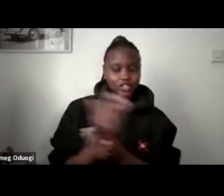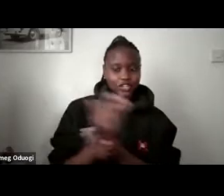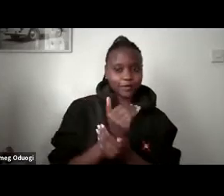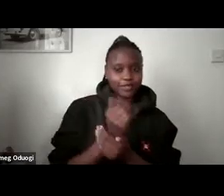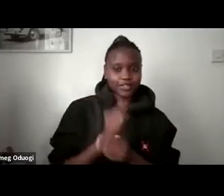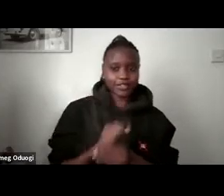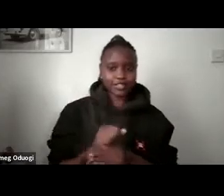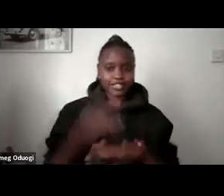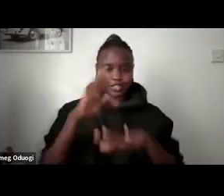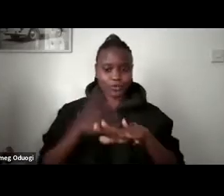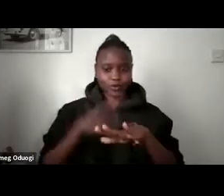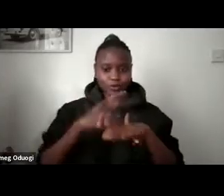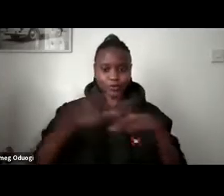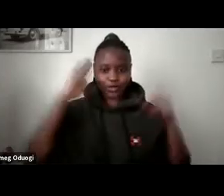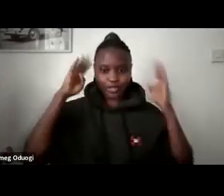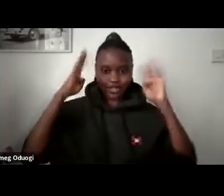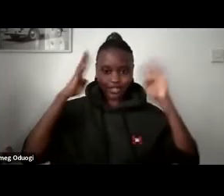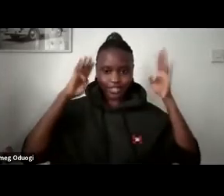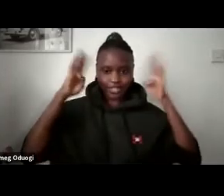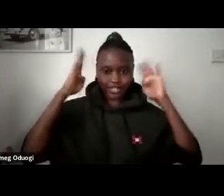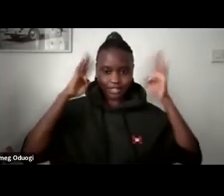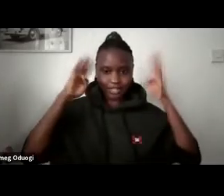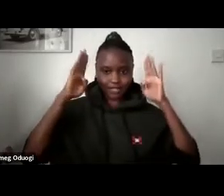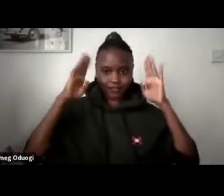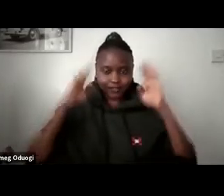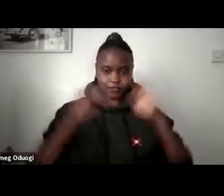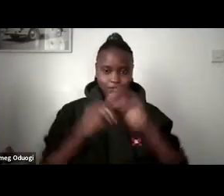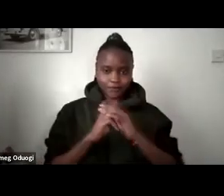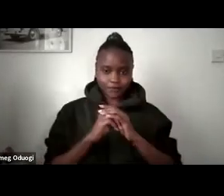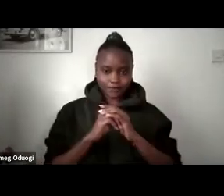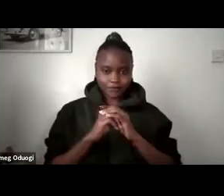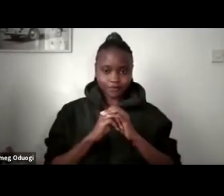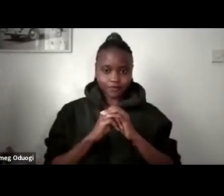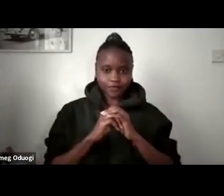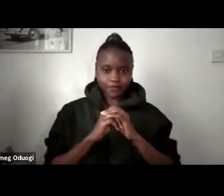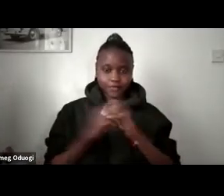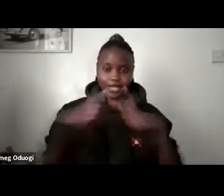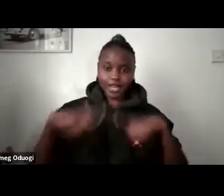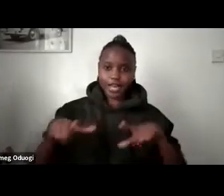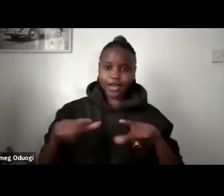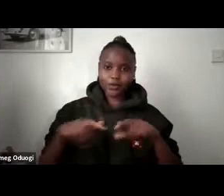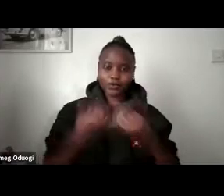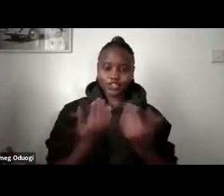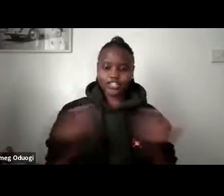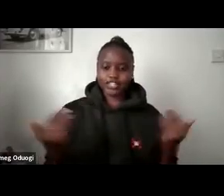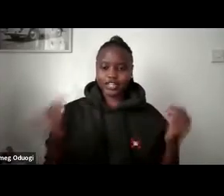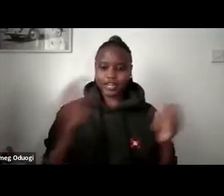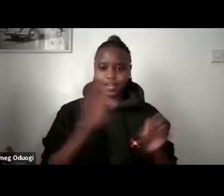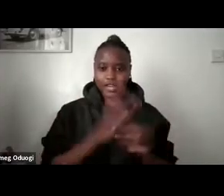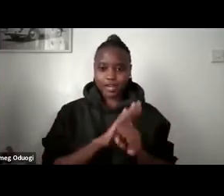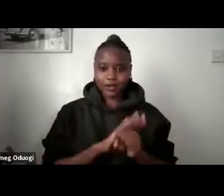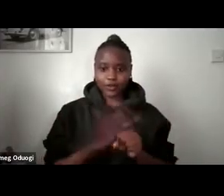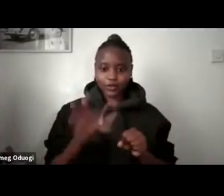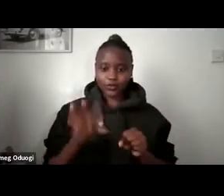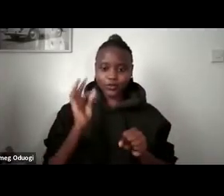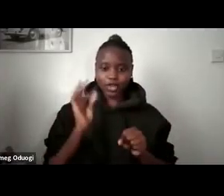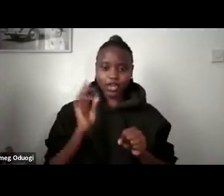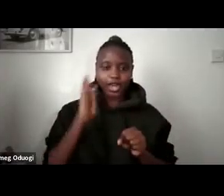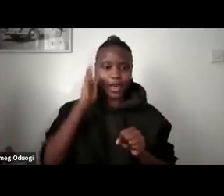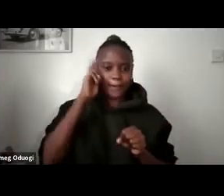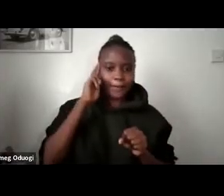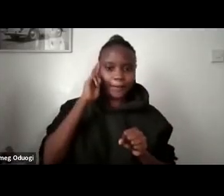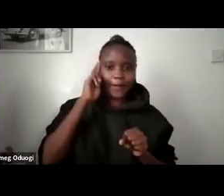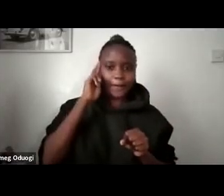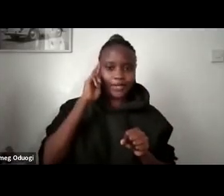initiative, and it will allow many kids to find a purpose and to be a part